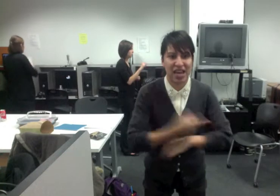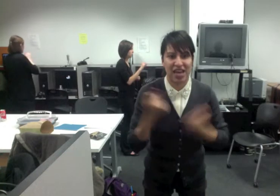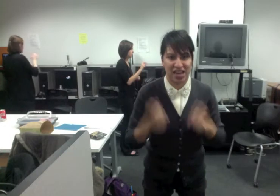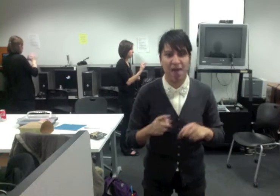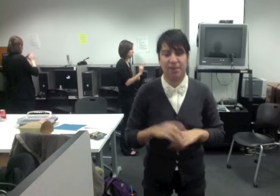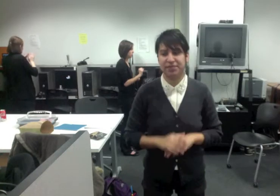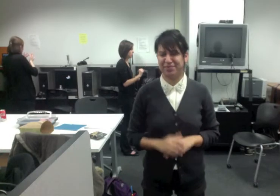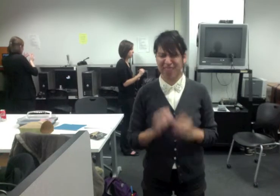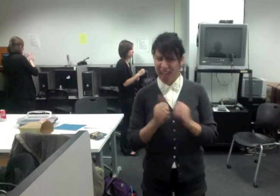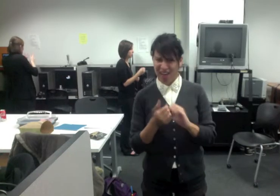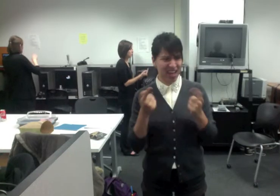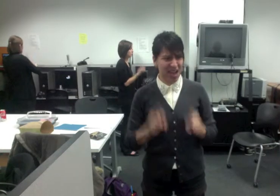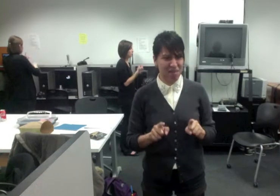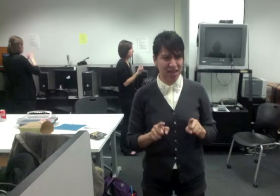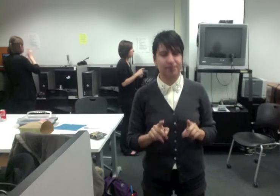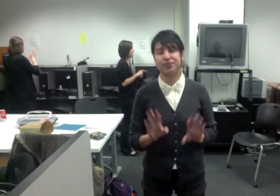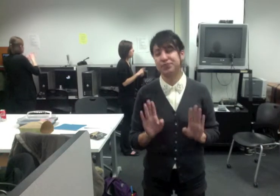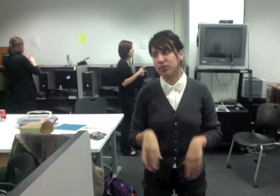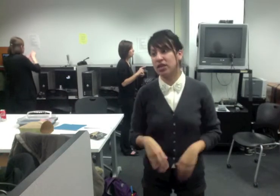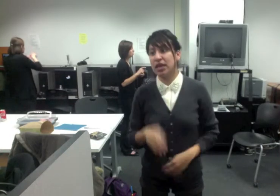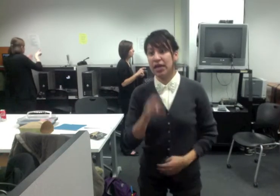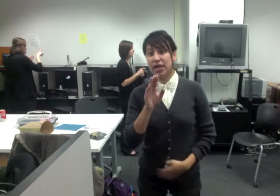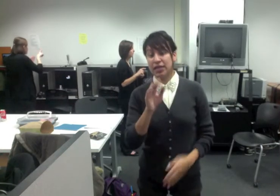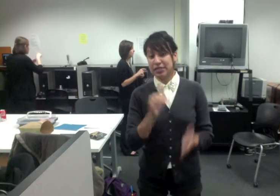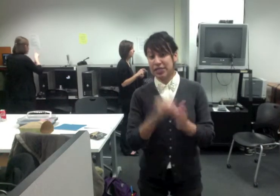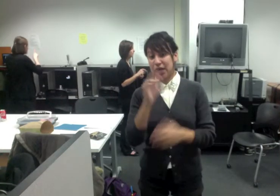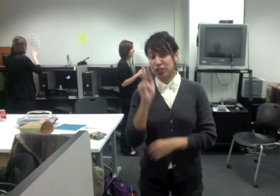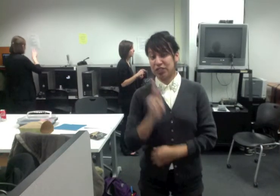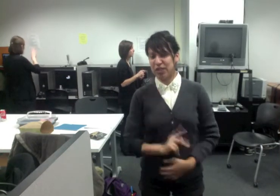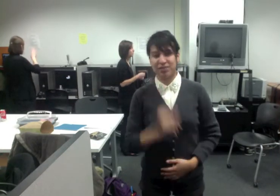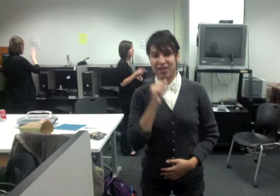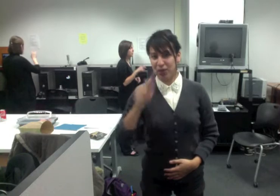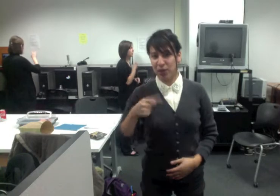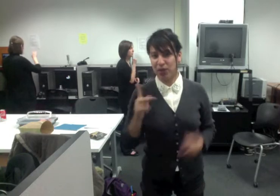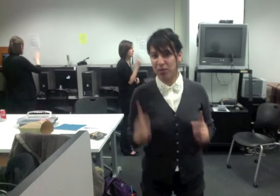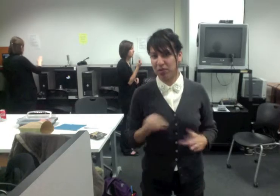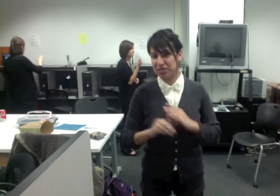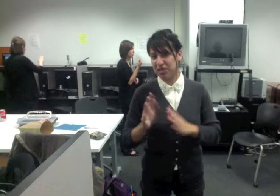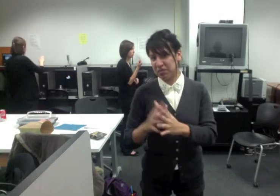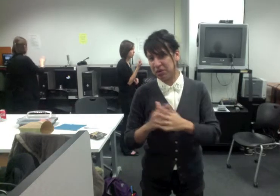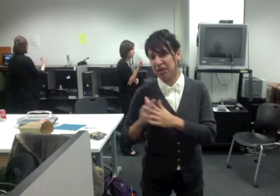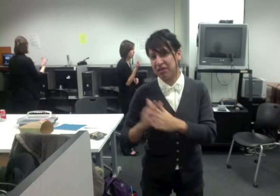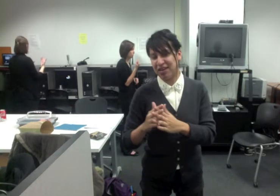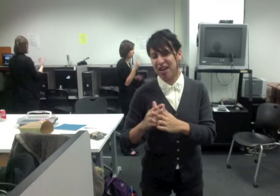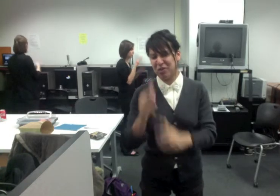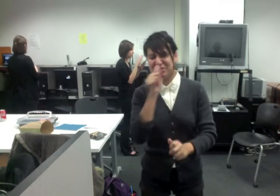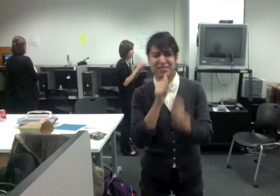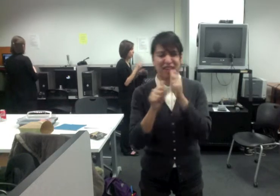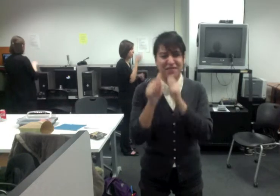the only man in America who was a great orator. He wasn't the only man in America who suffered in a pre-civil rights America. In fact, some of his ideas